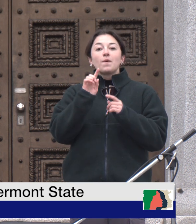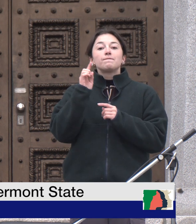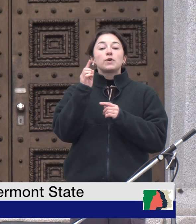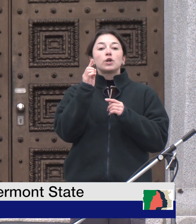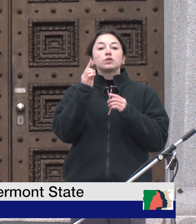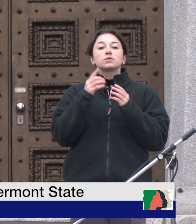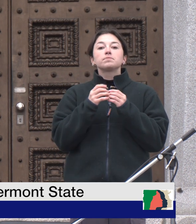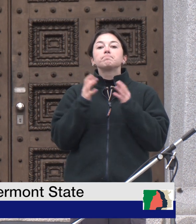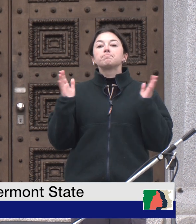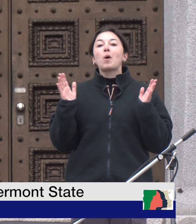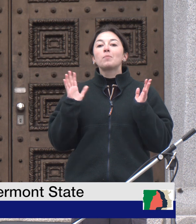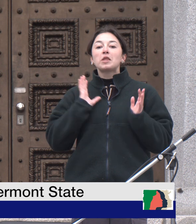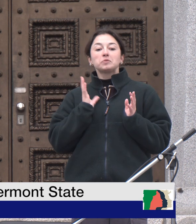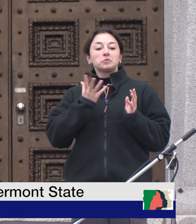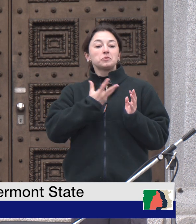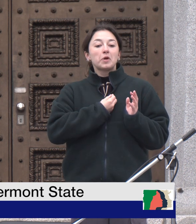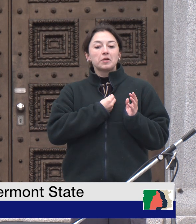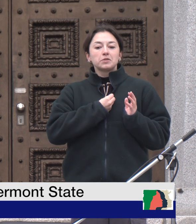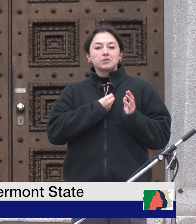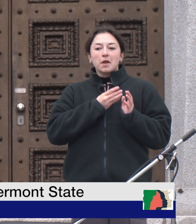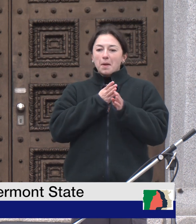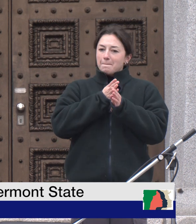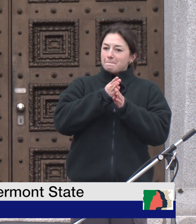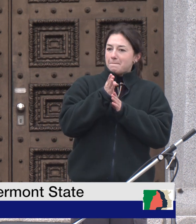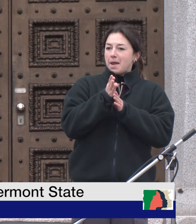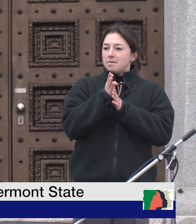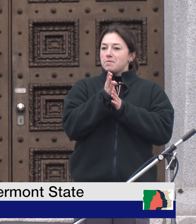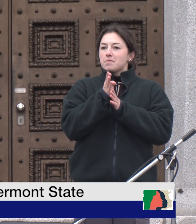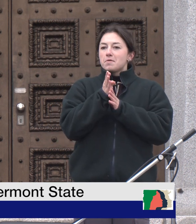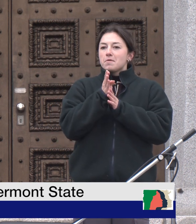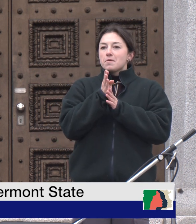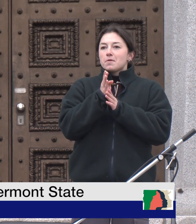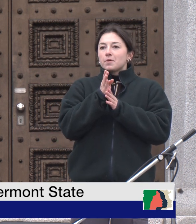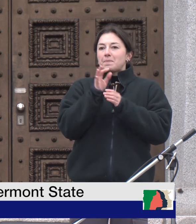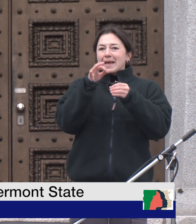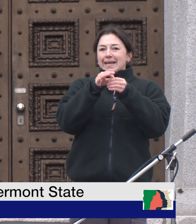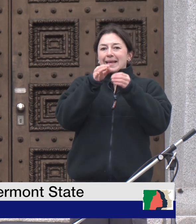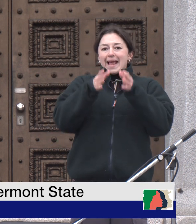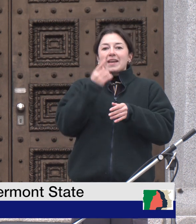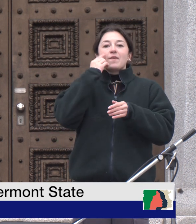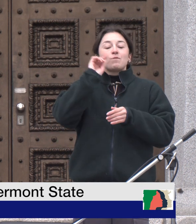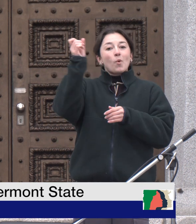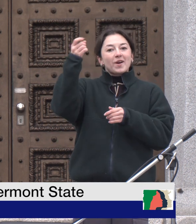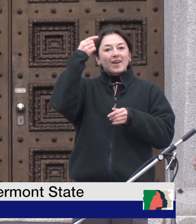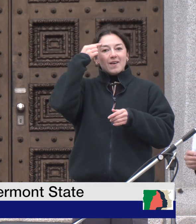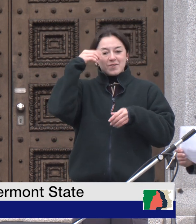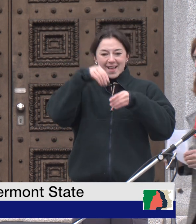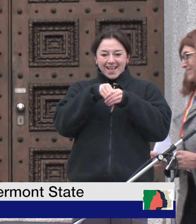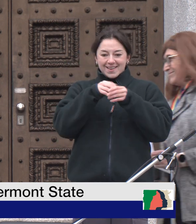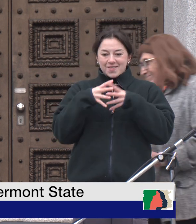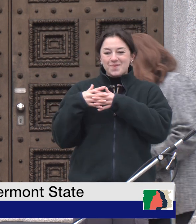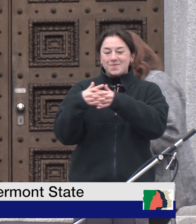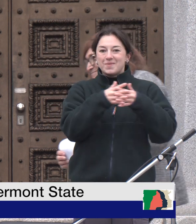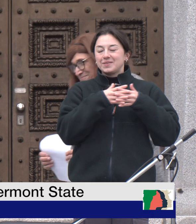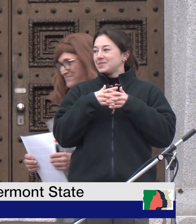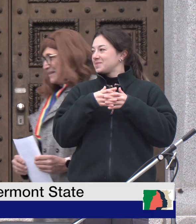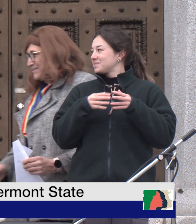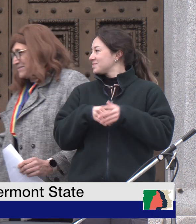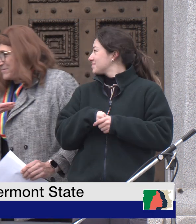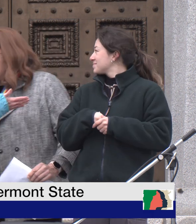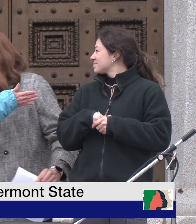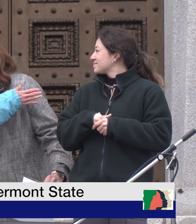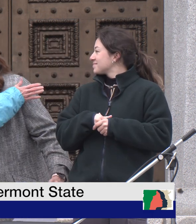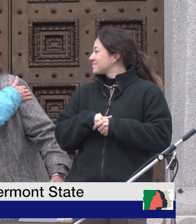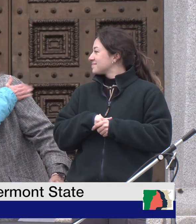transgender major party nominee for governor in the United States. Christine.